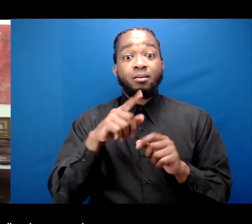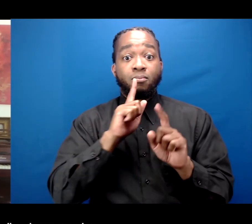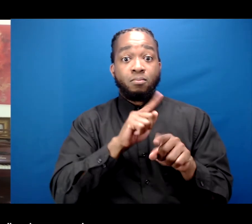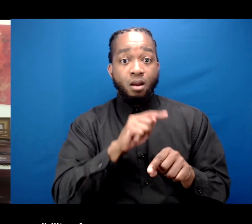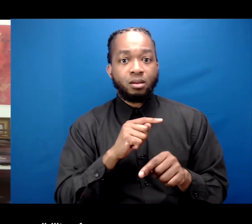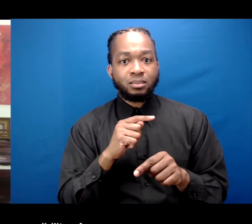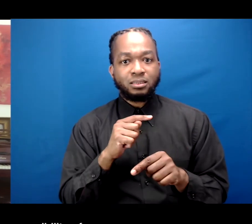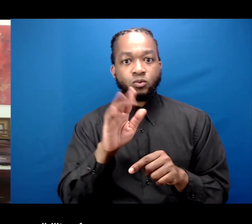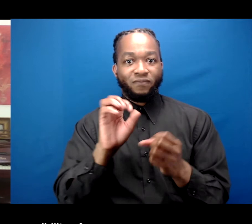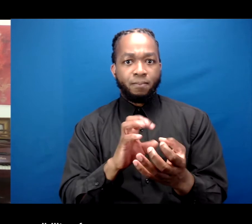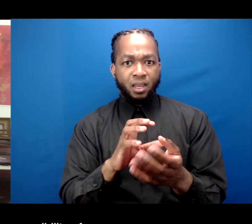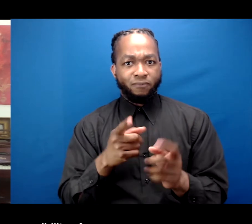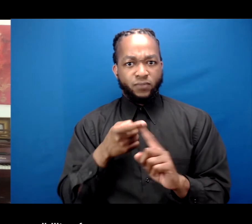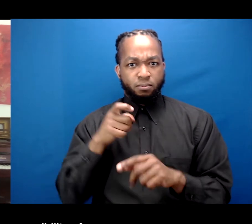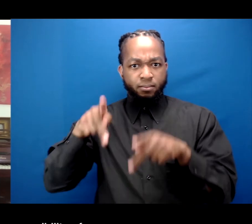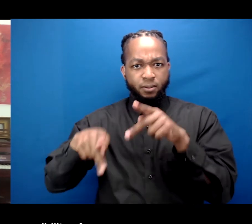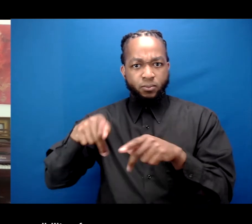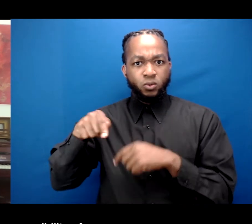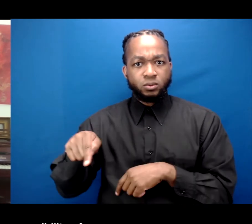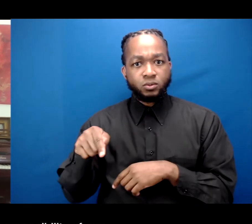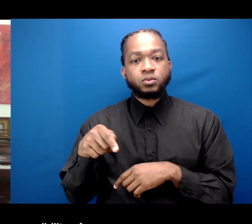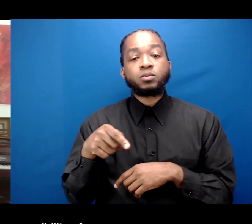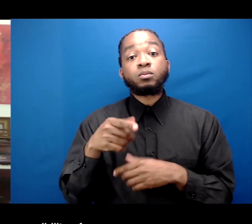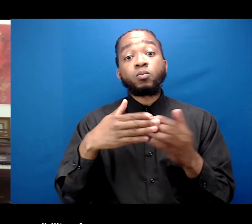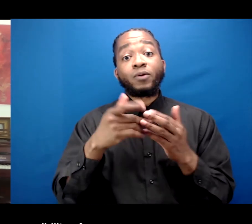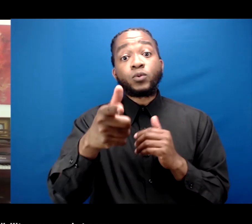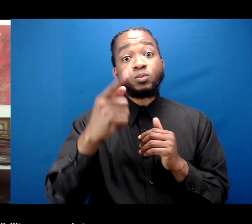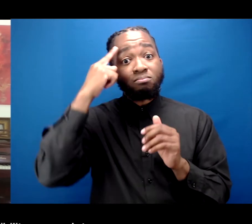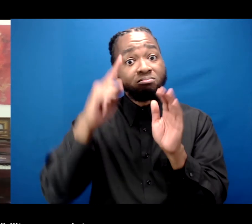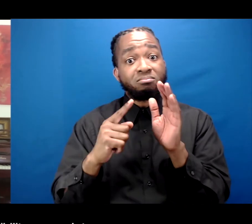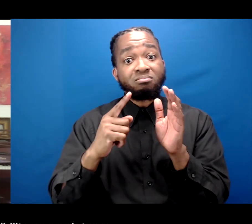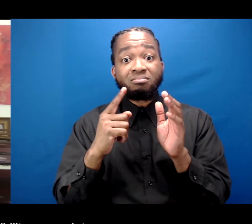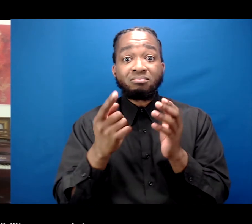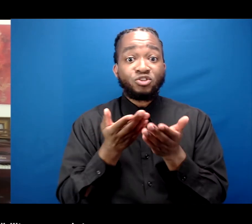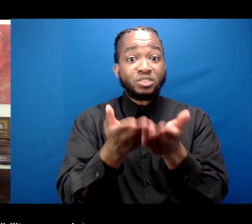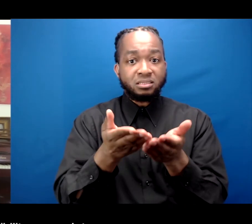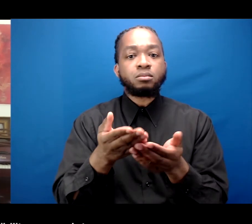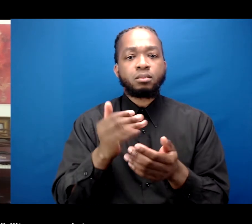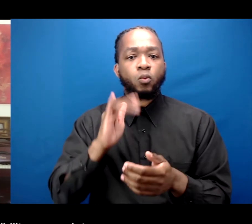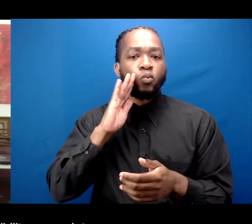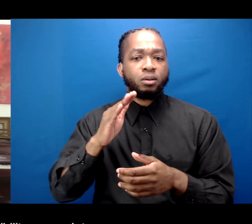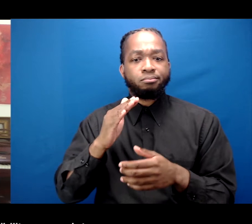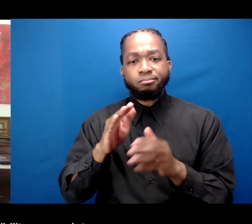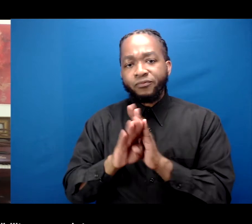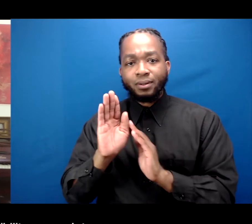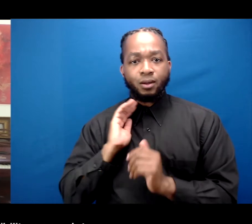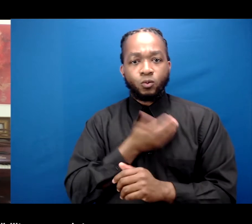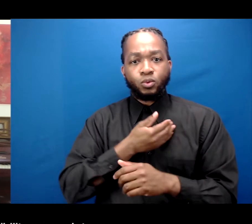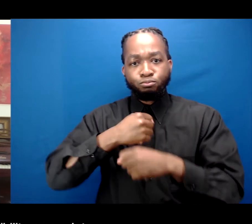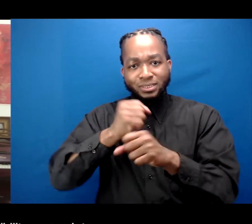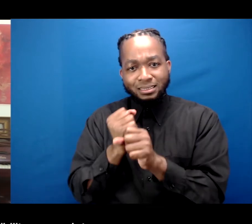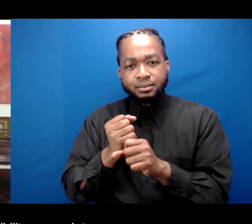our accessibility tools and promoting the accessibility of our products. For example, our accessibility research team went